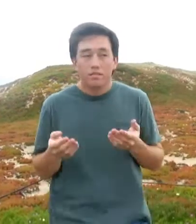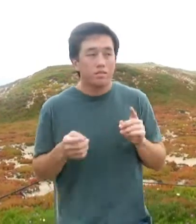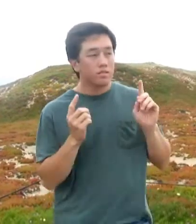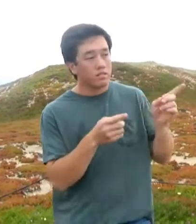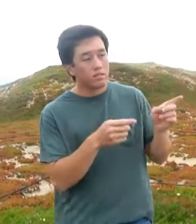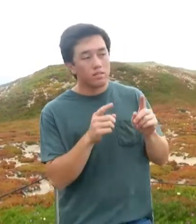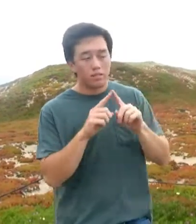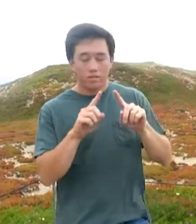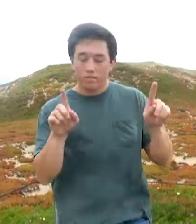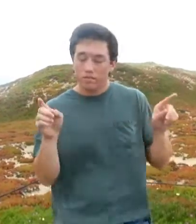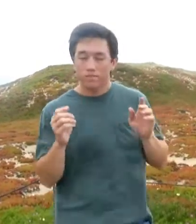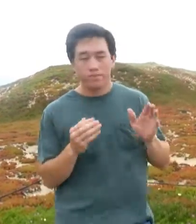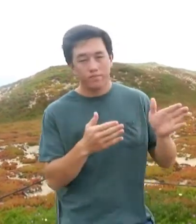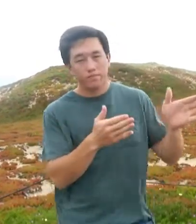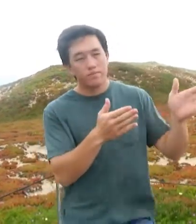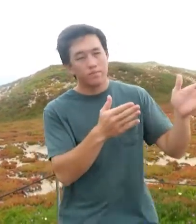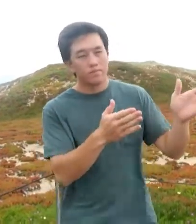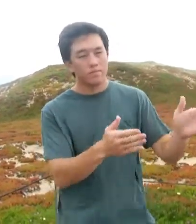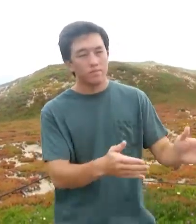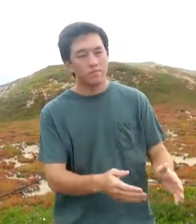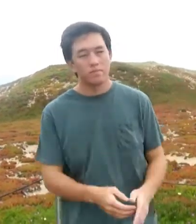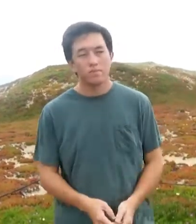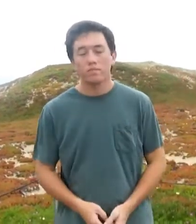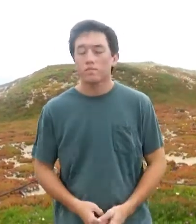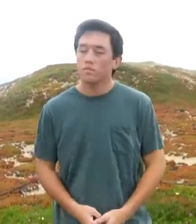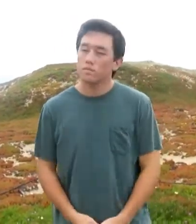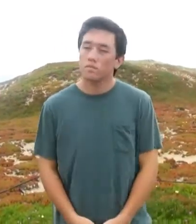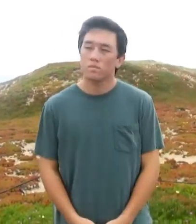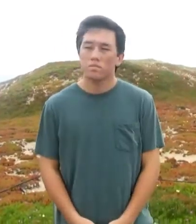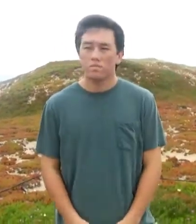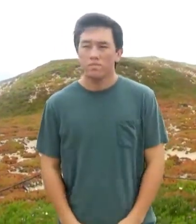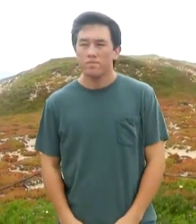I could have turned a different corner,